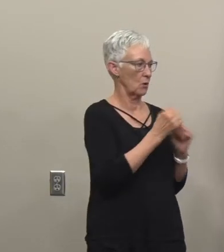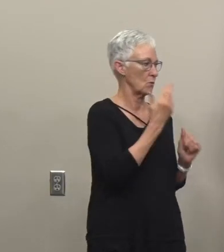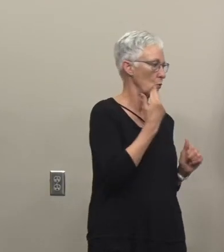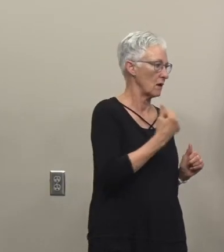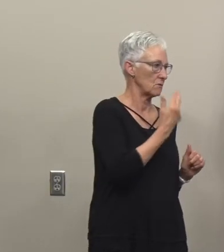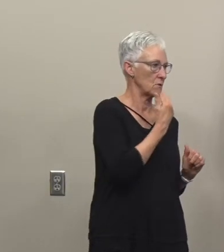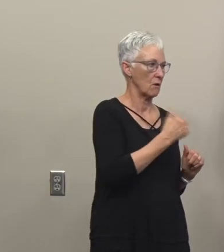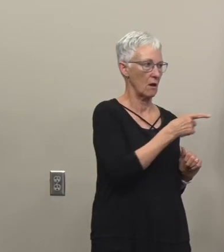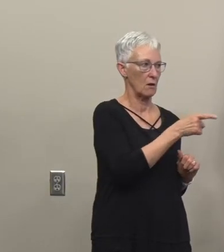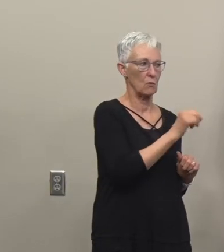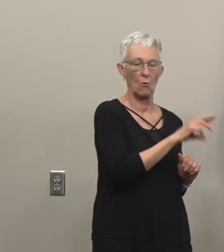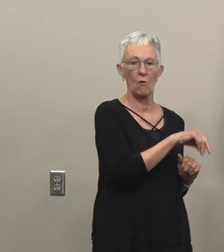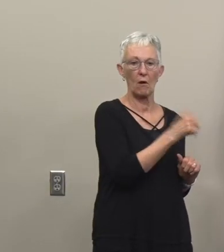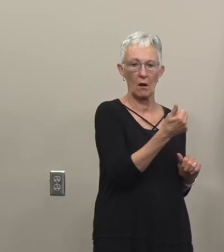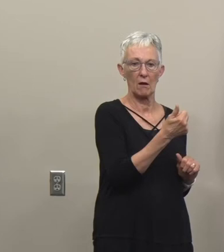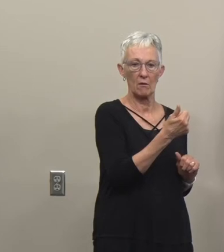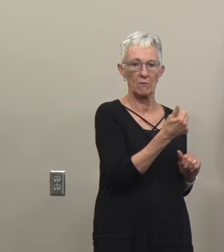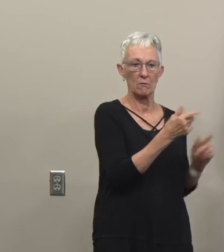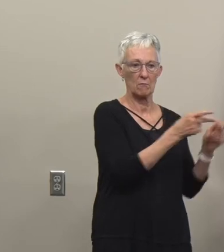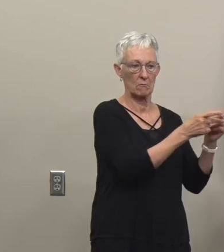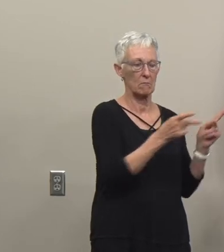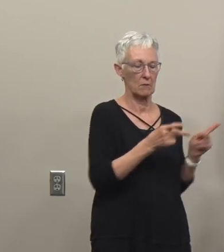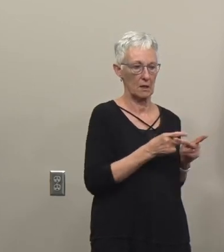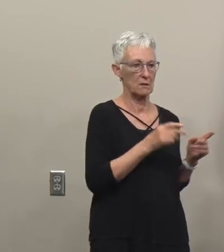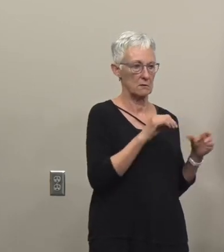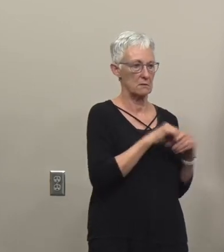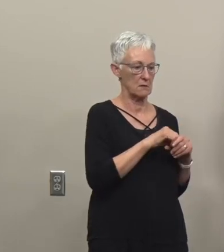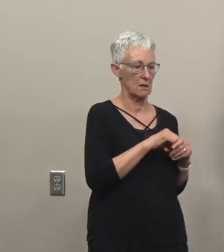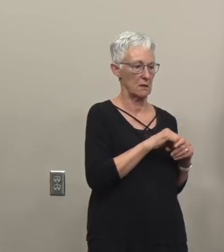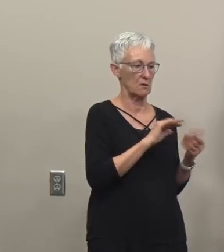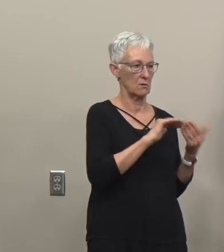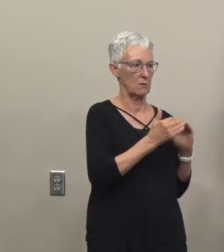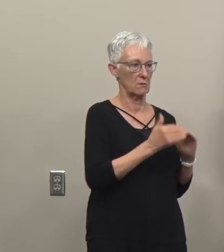other opportunities in the community.